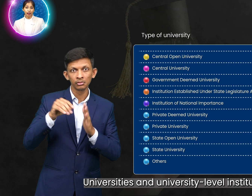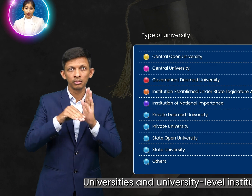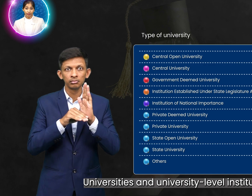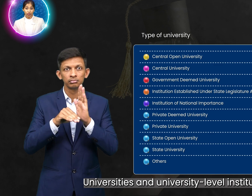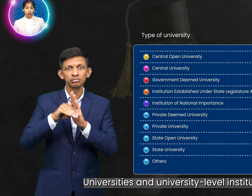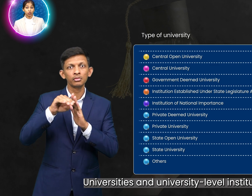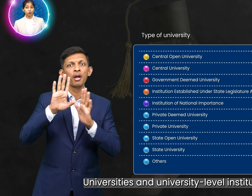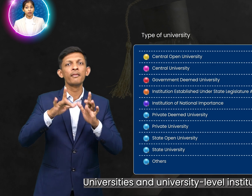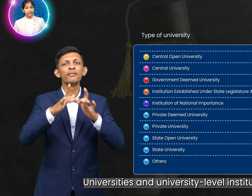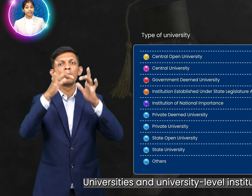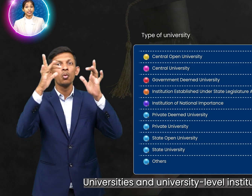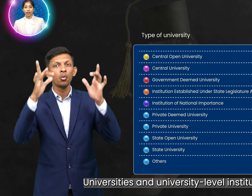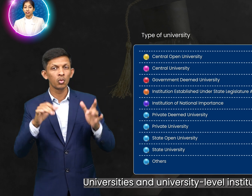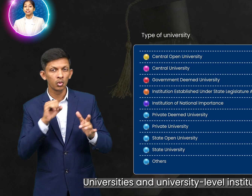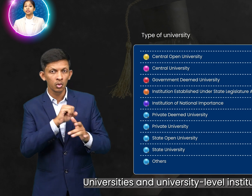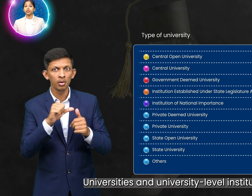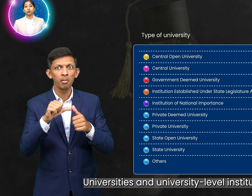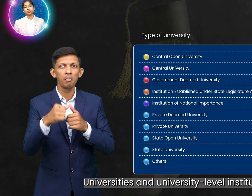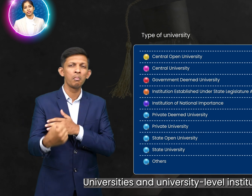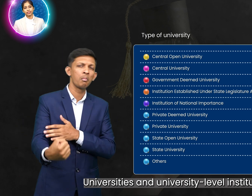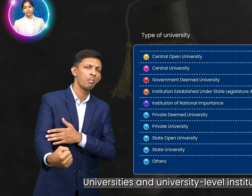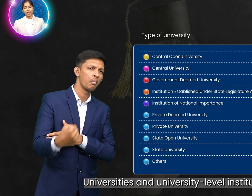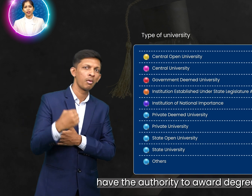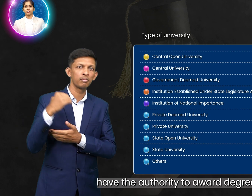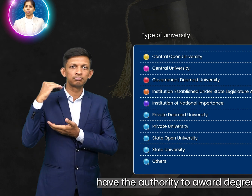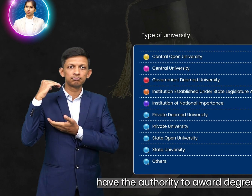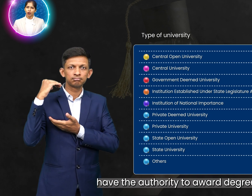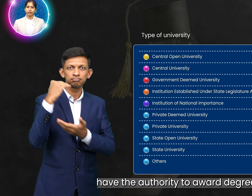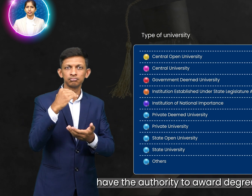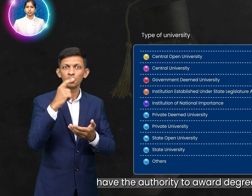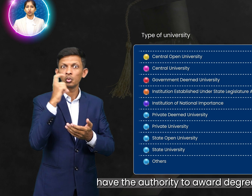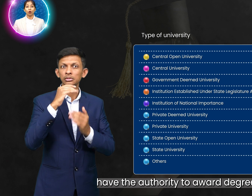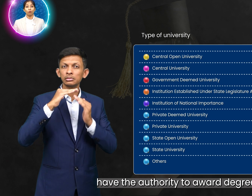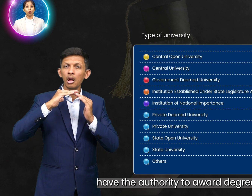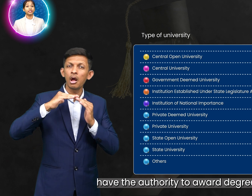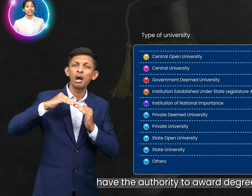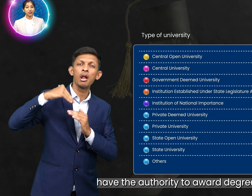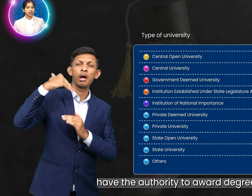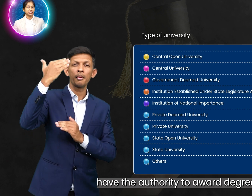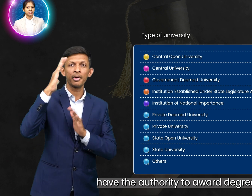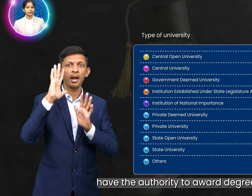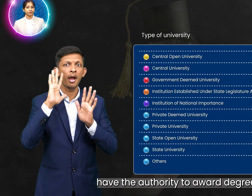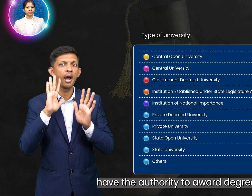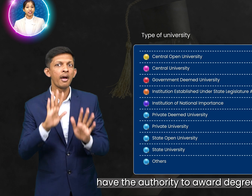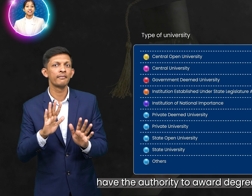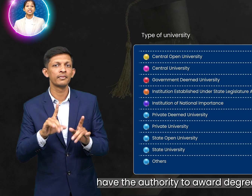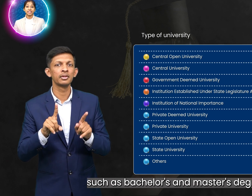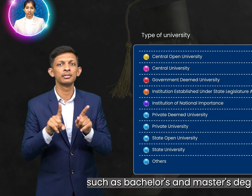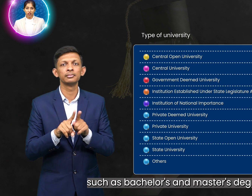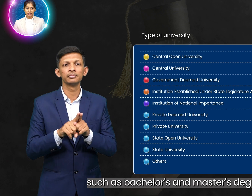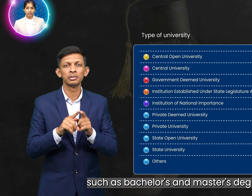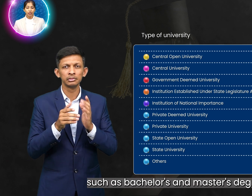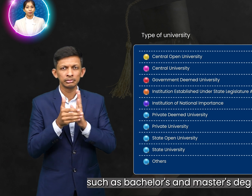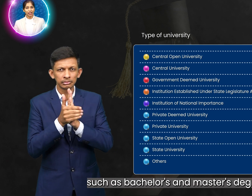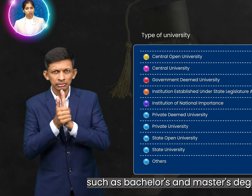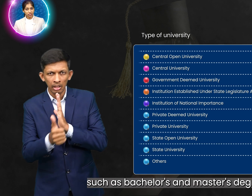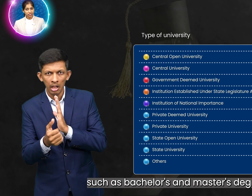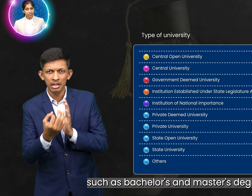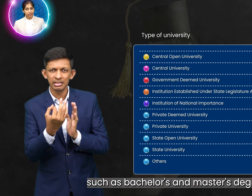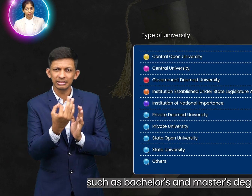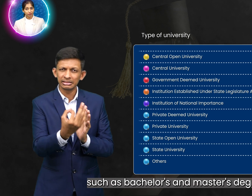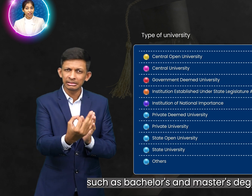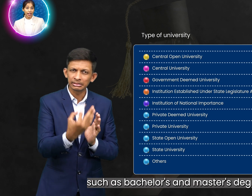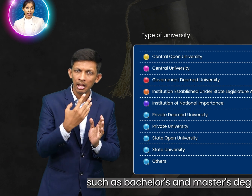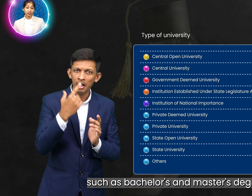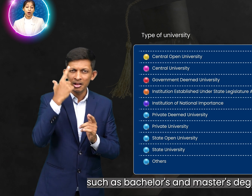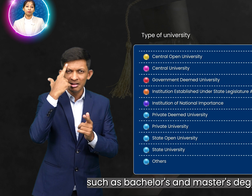Universities and university-level institutions have the authority to award degrees, such as